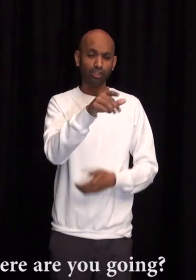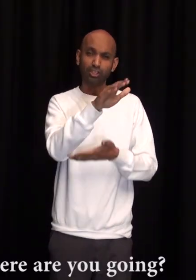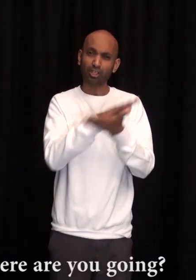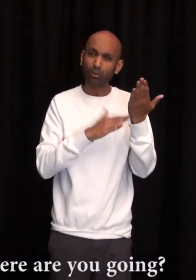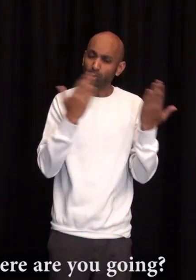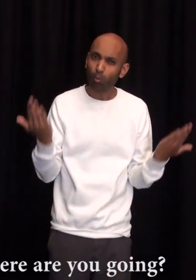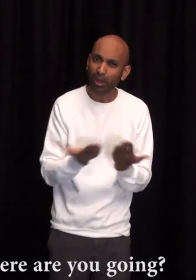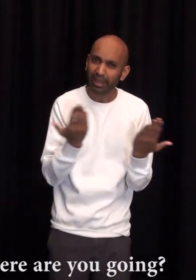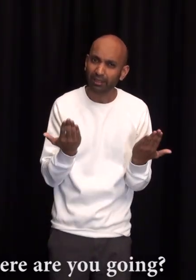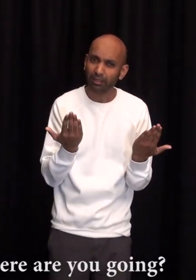Going where?